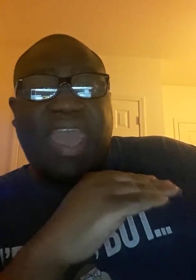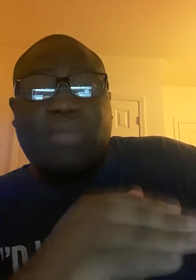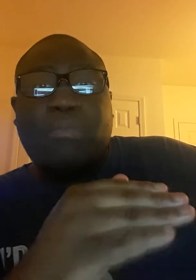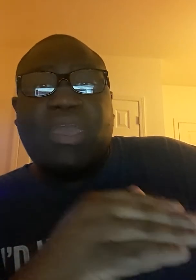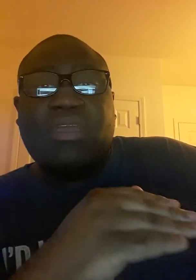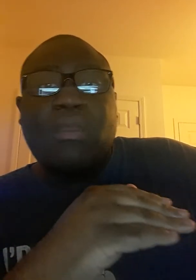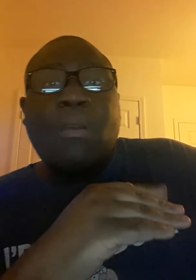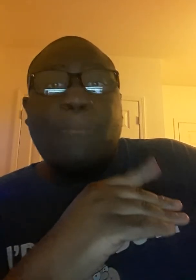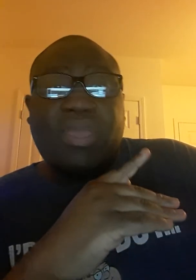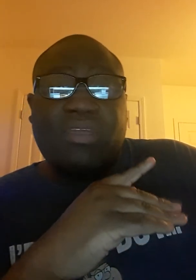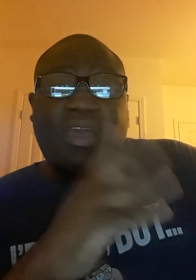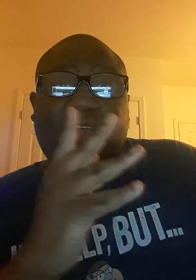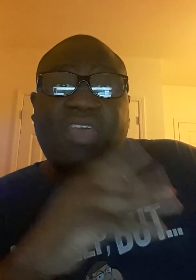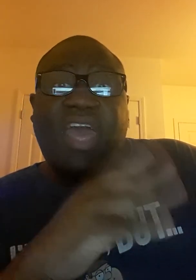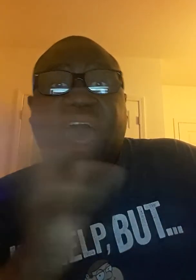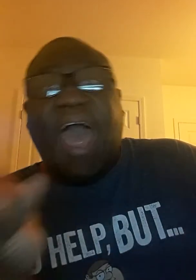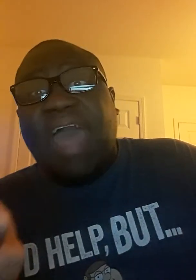gaming. Because I like